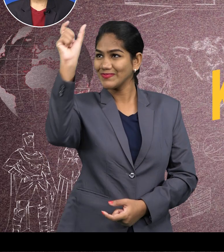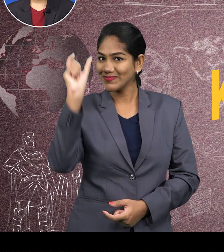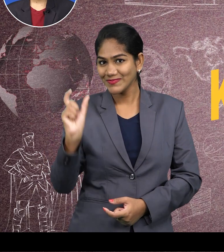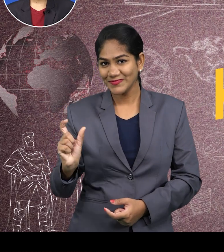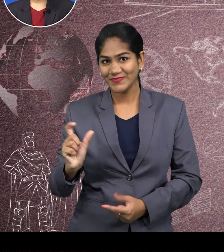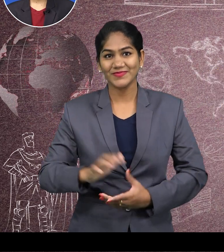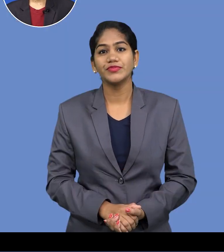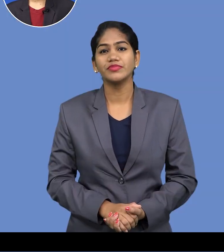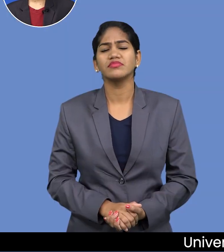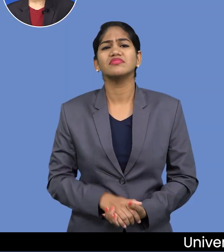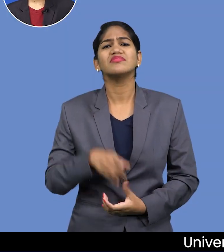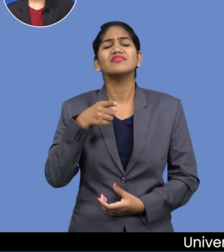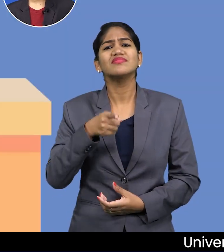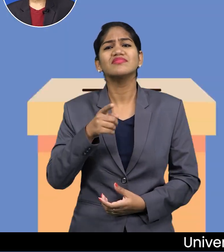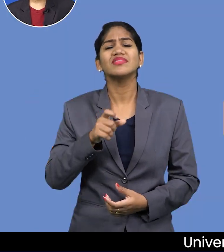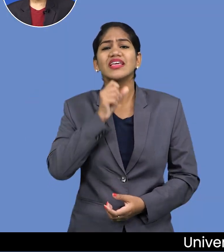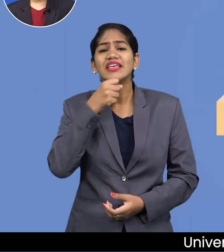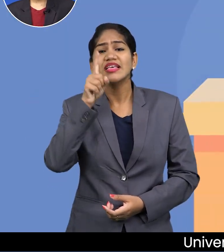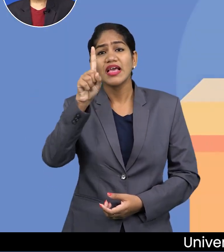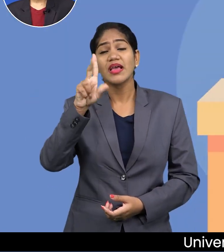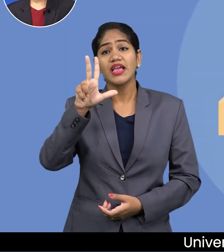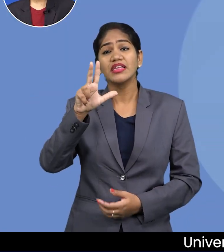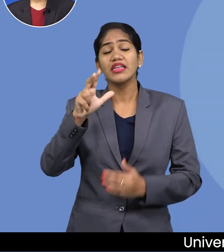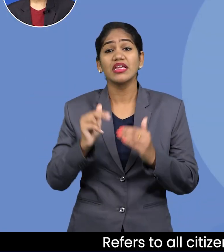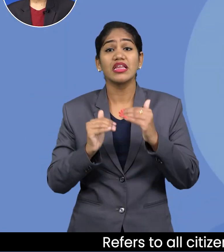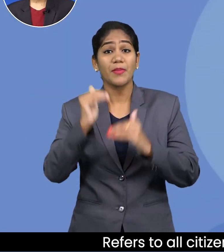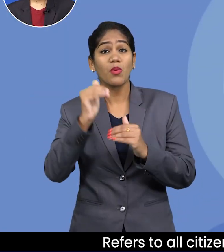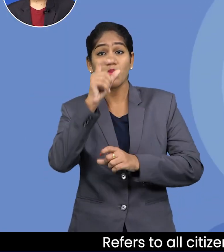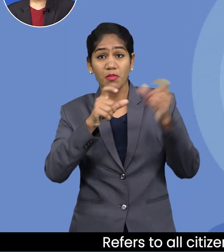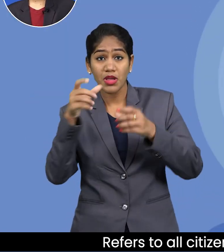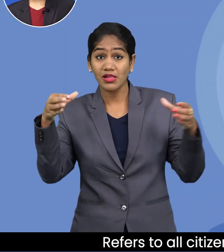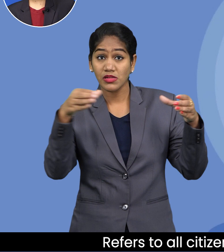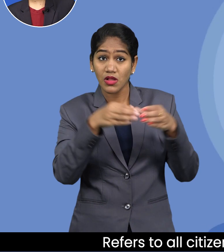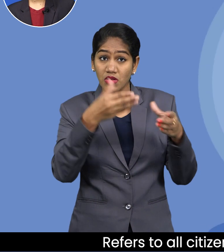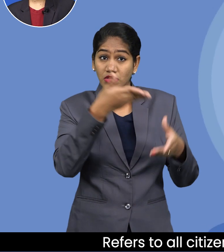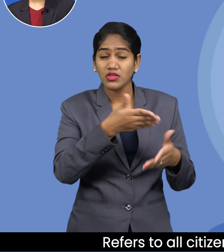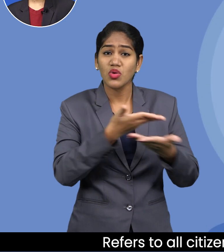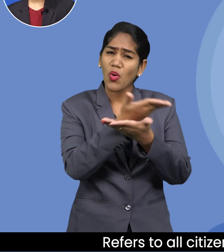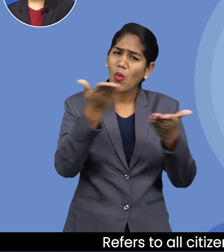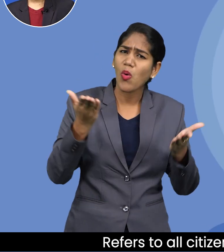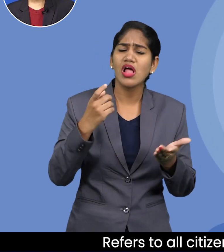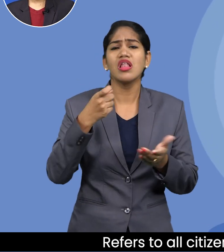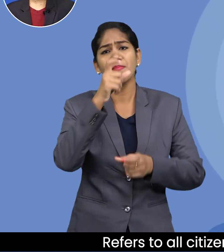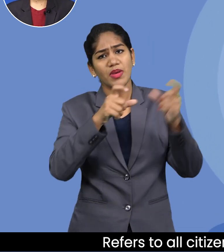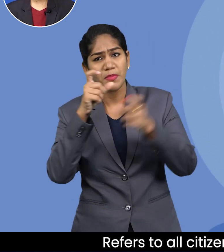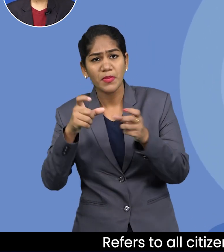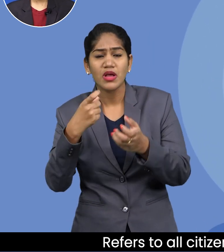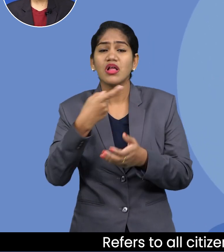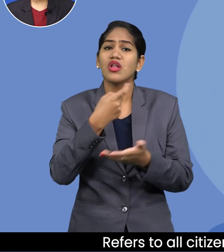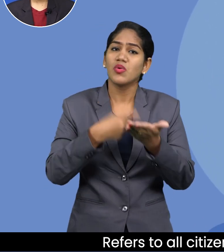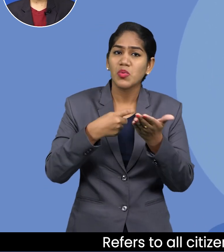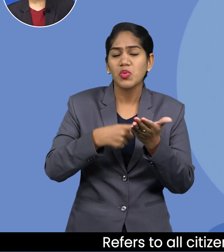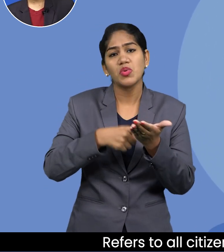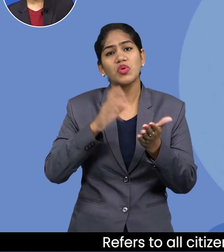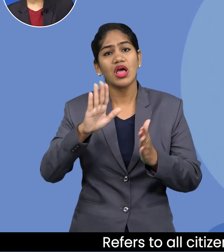Keywords. Universal adult franchise refers to all citizens who are 18